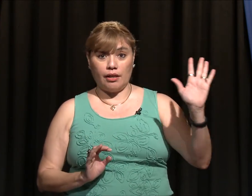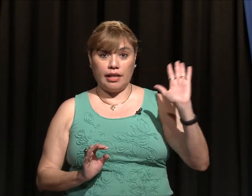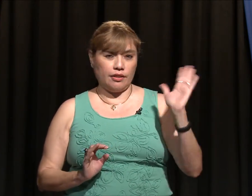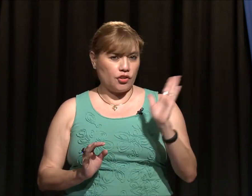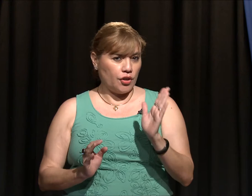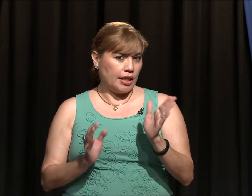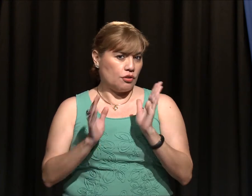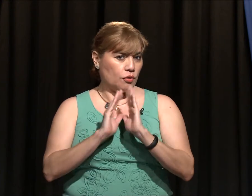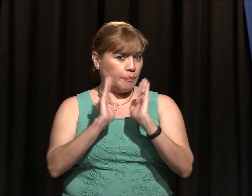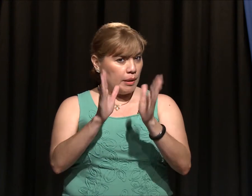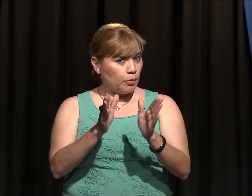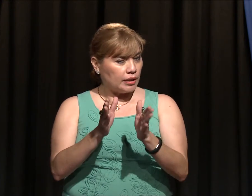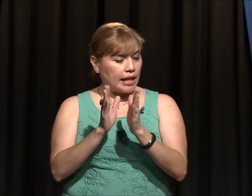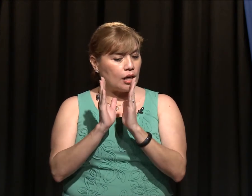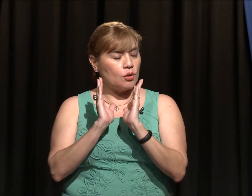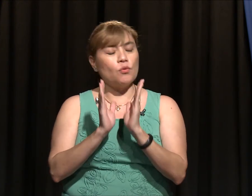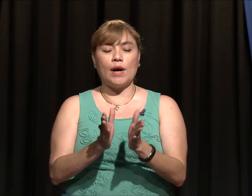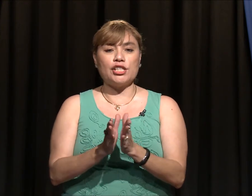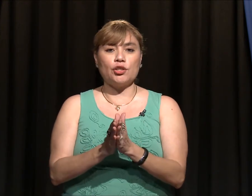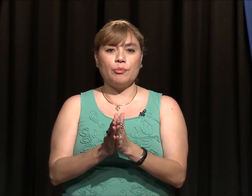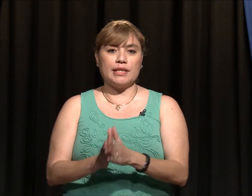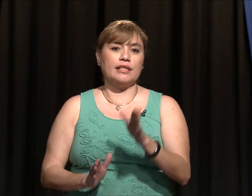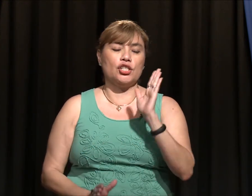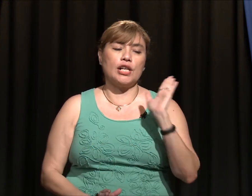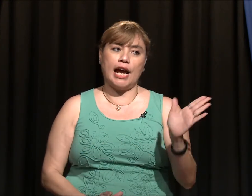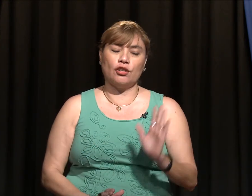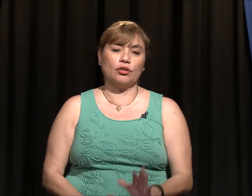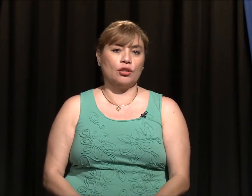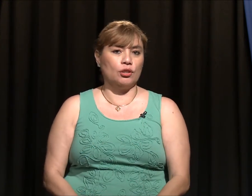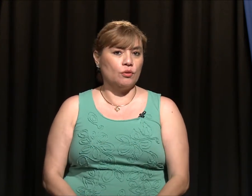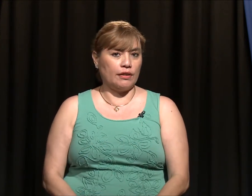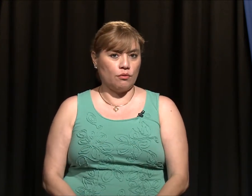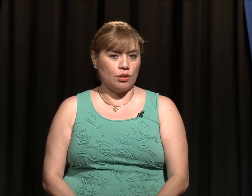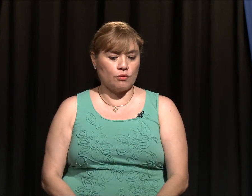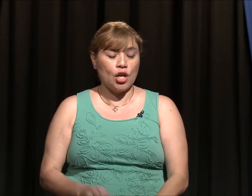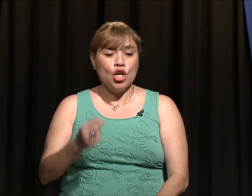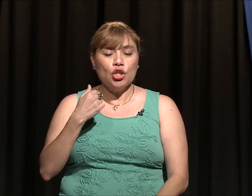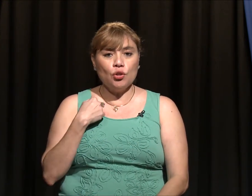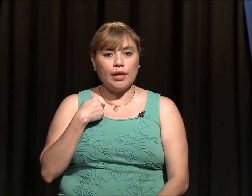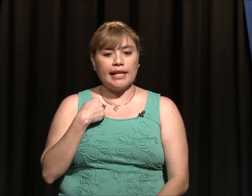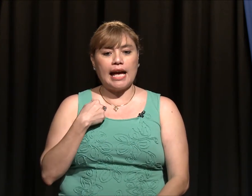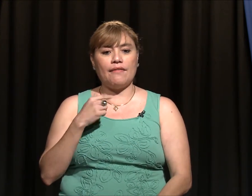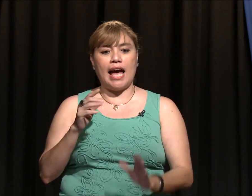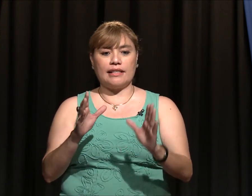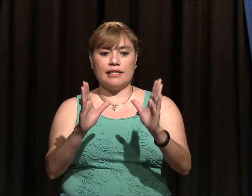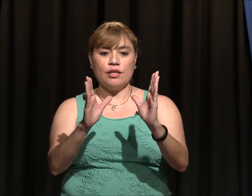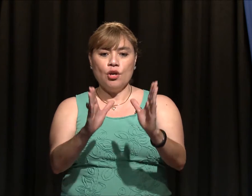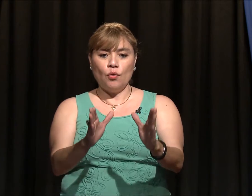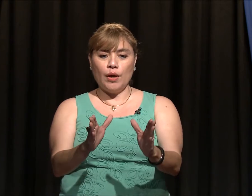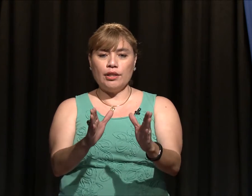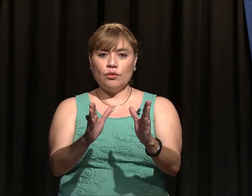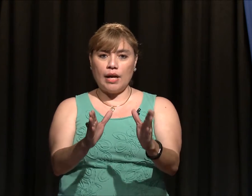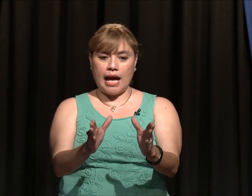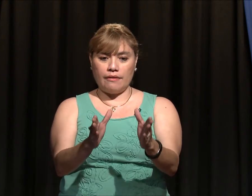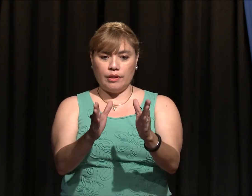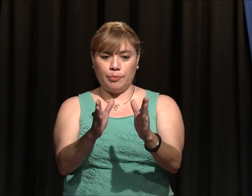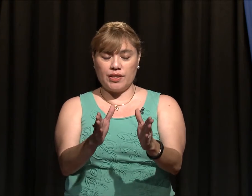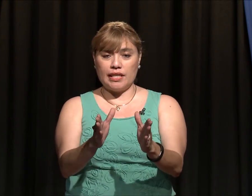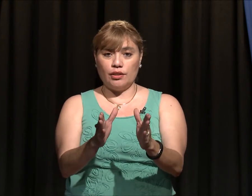in the screen. So, people that are watching your presentation are not going to look at those notes. You can have access when you have the presenter